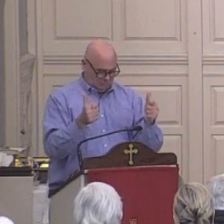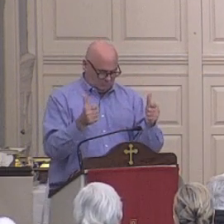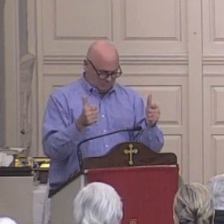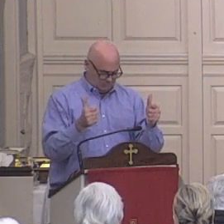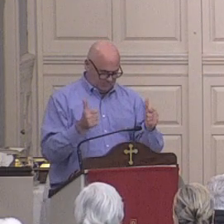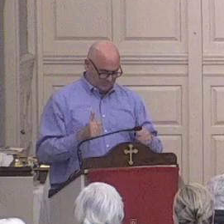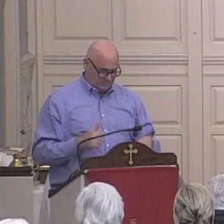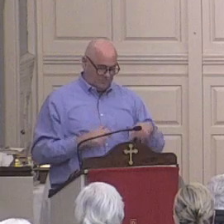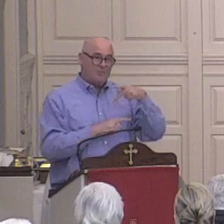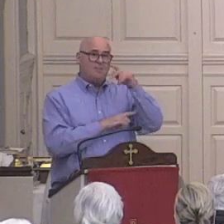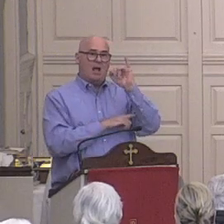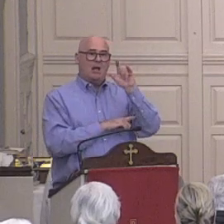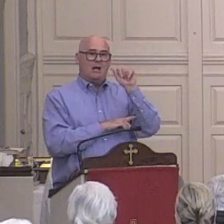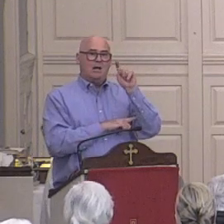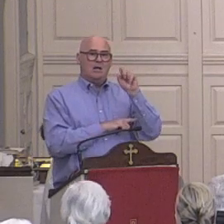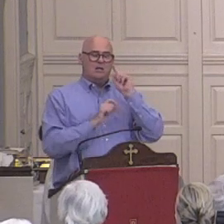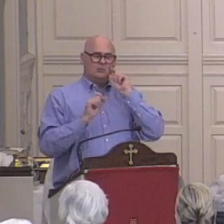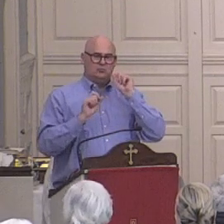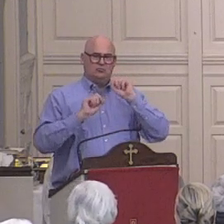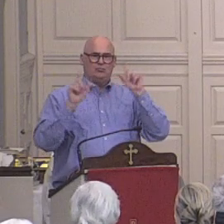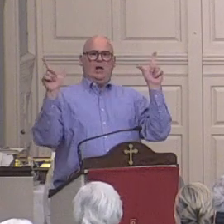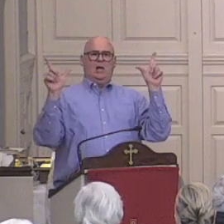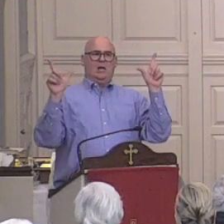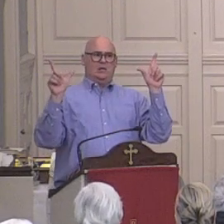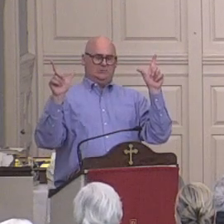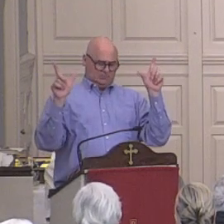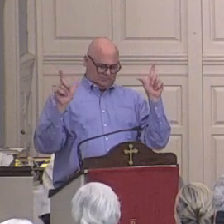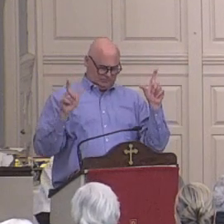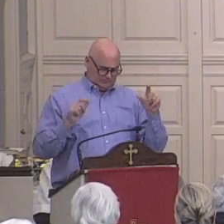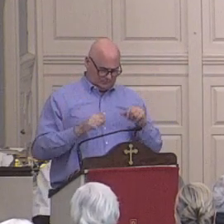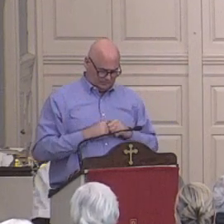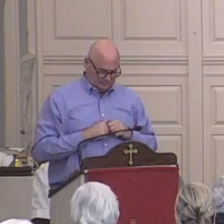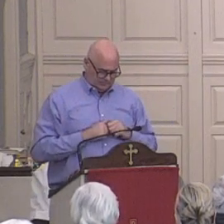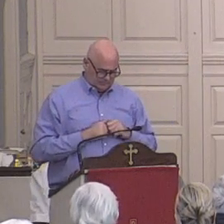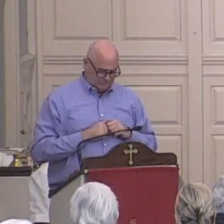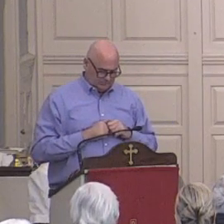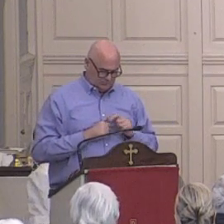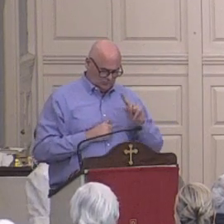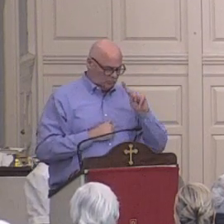Pilate was amazed that he was already dead.